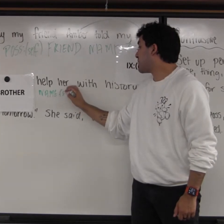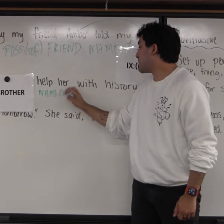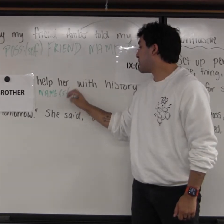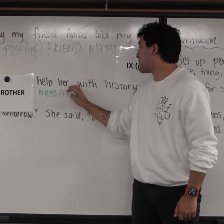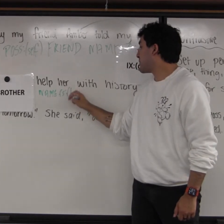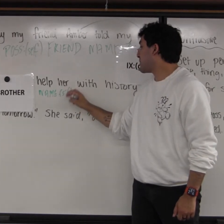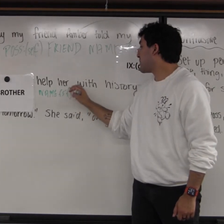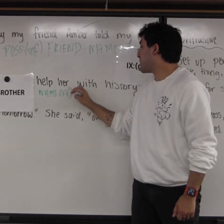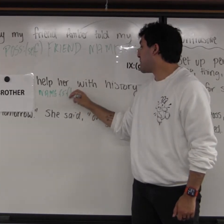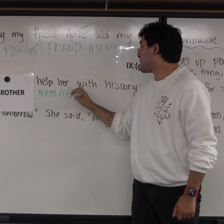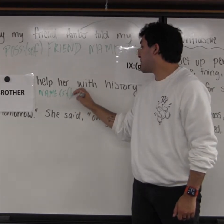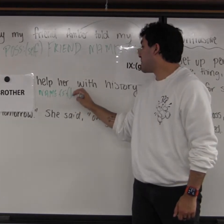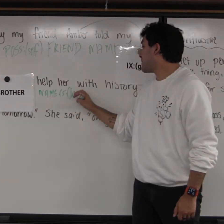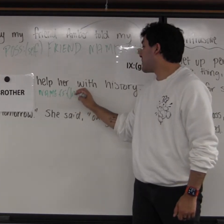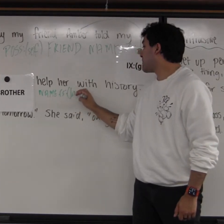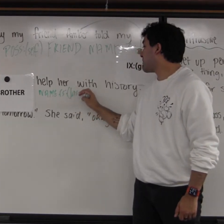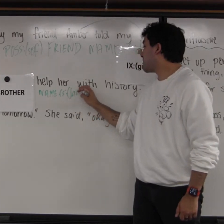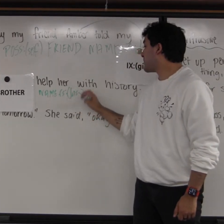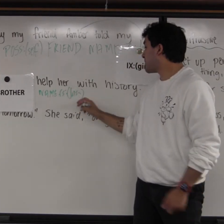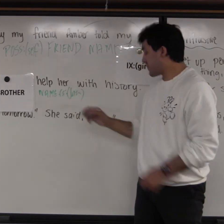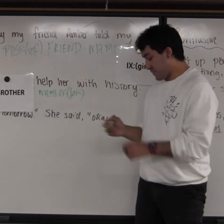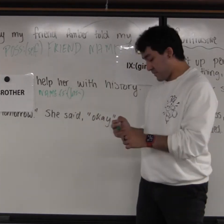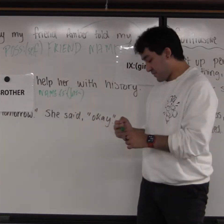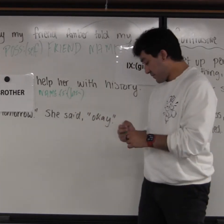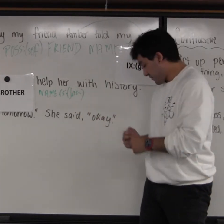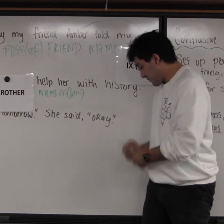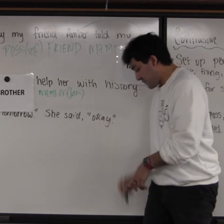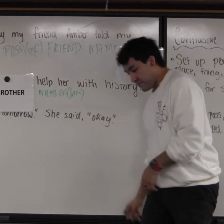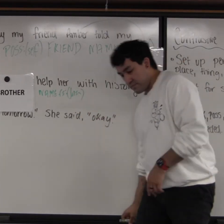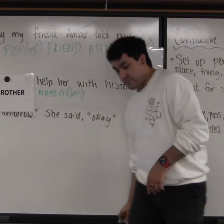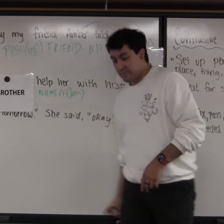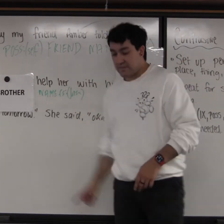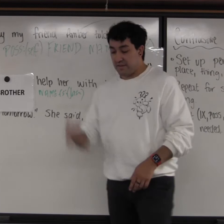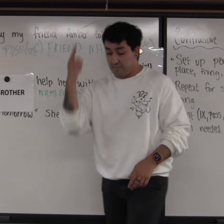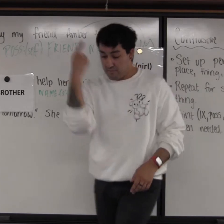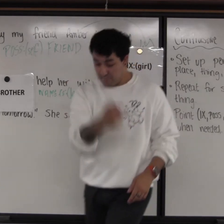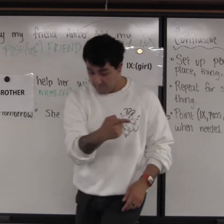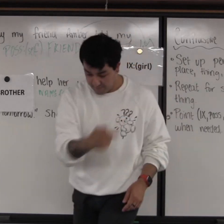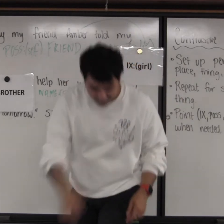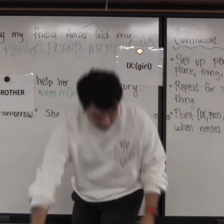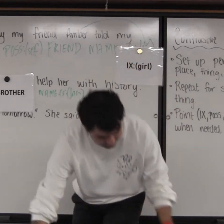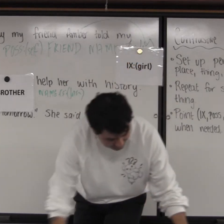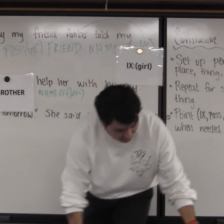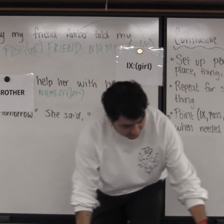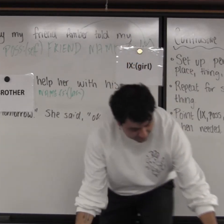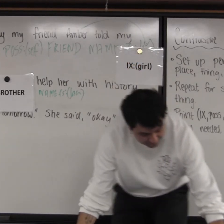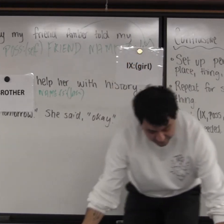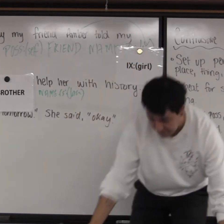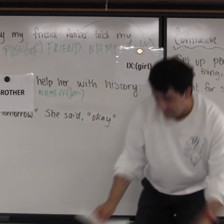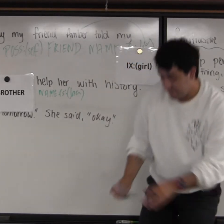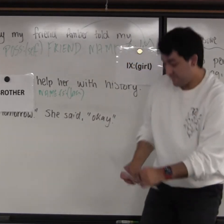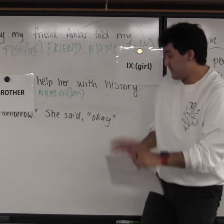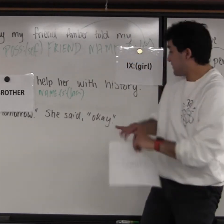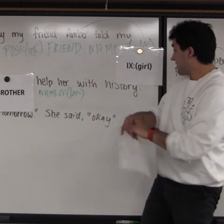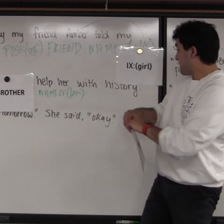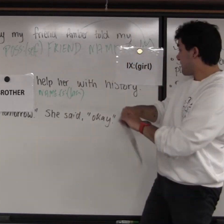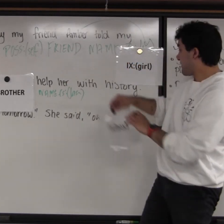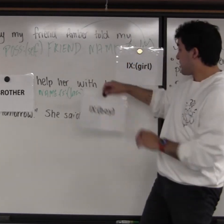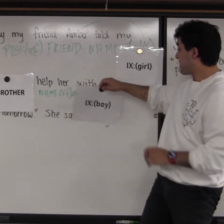to give that heads up of, hey, some finger spelling is going to come up at you. Don't want to cut them off guard. So up on